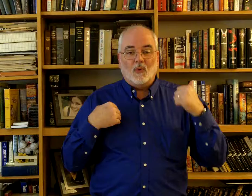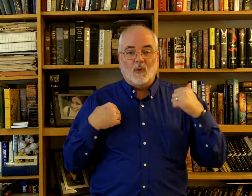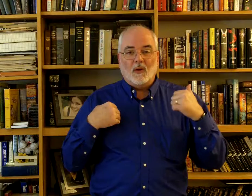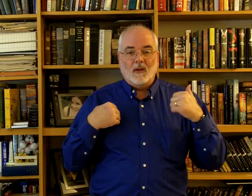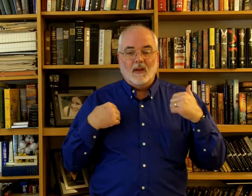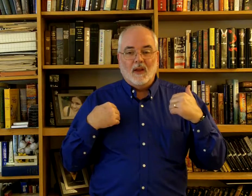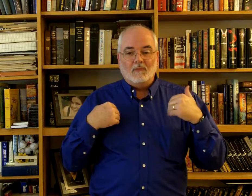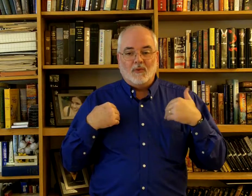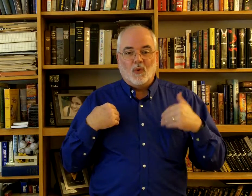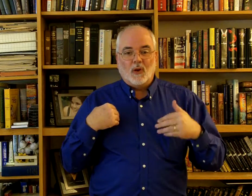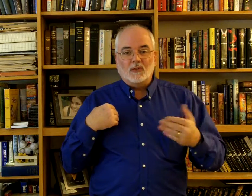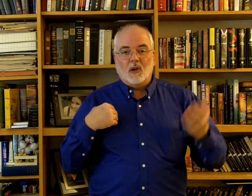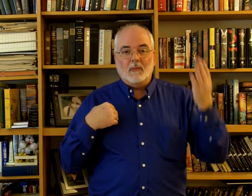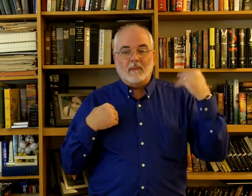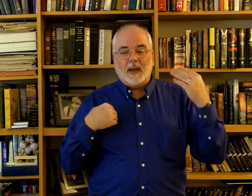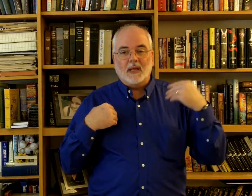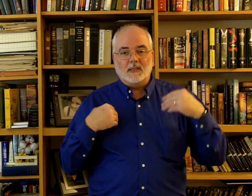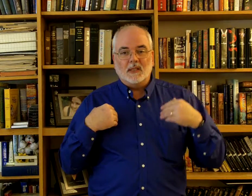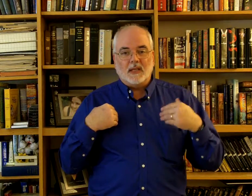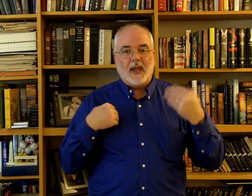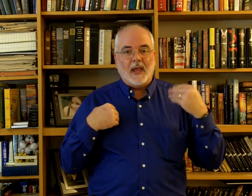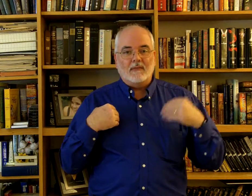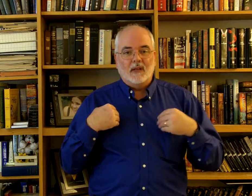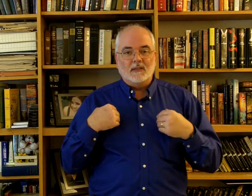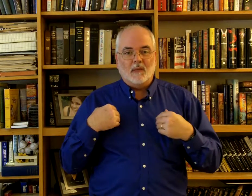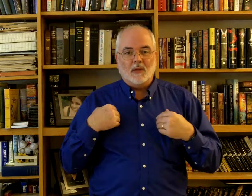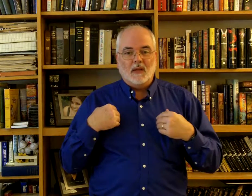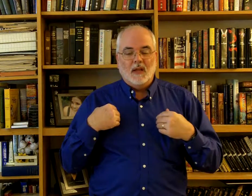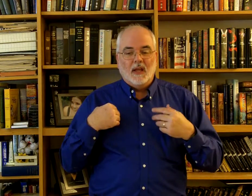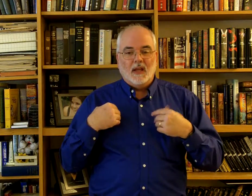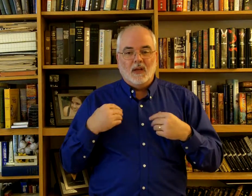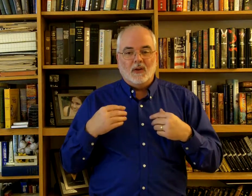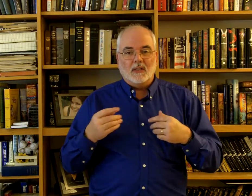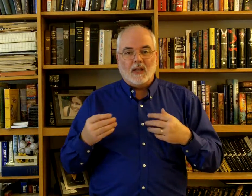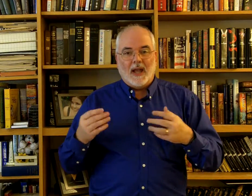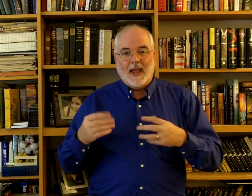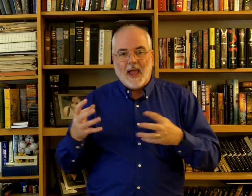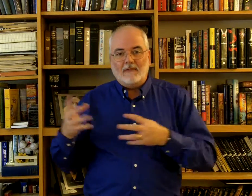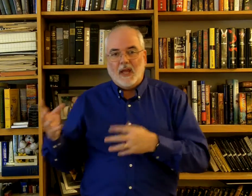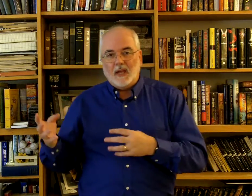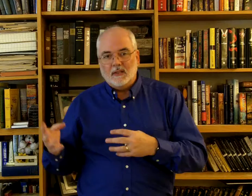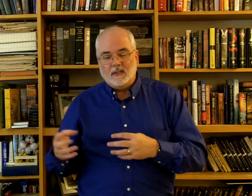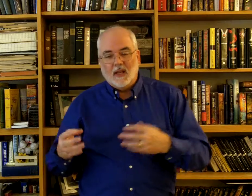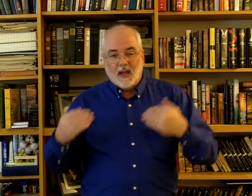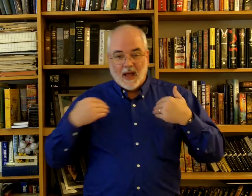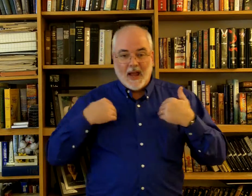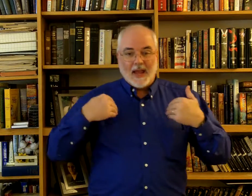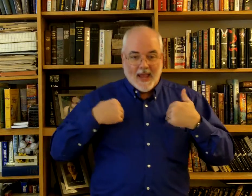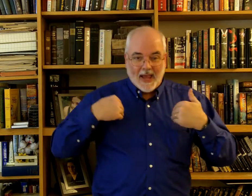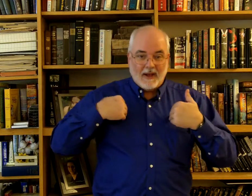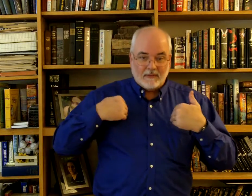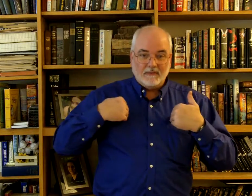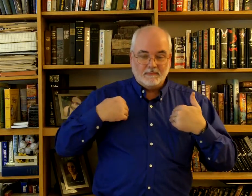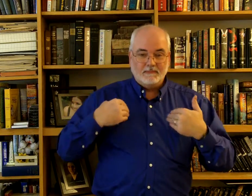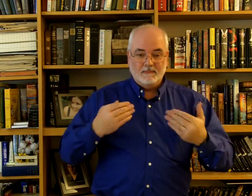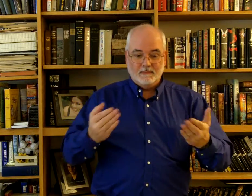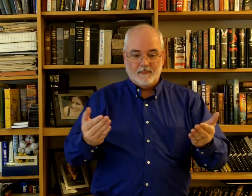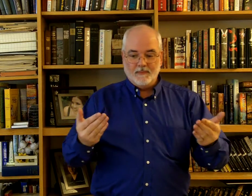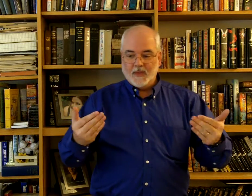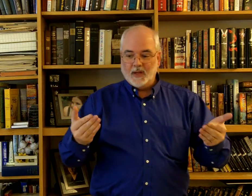before. Before is talking about past tense. I have done something. Here is, I have days. I have. Can you